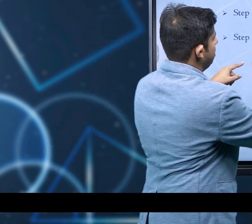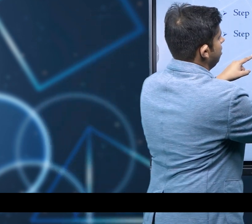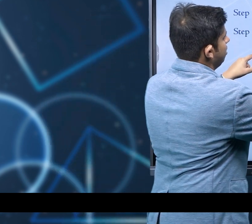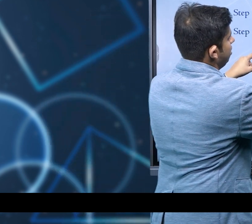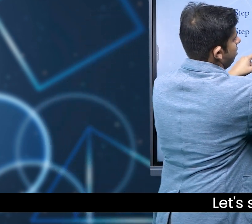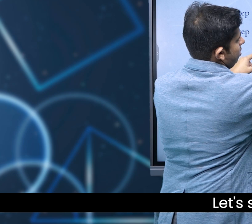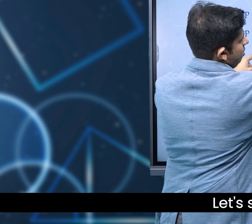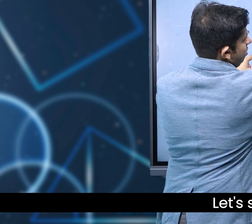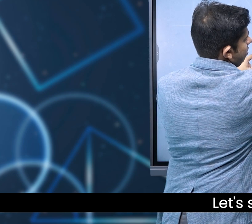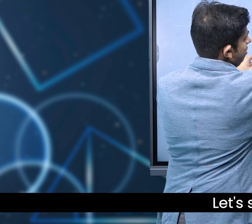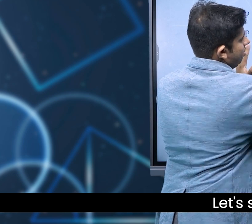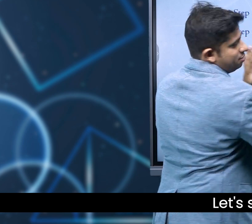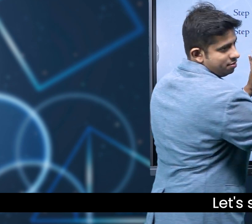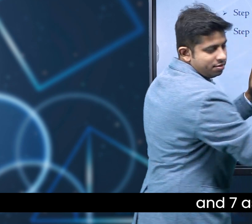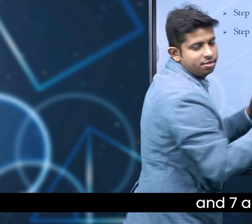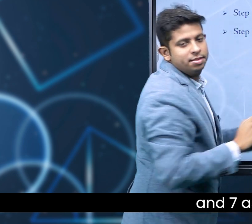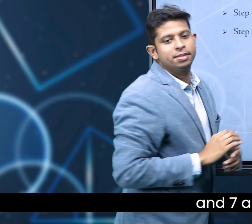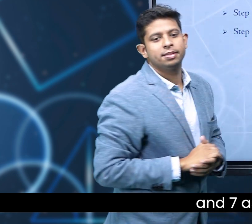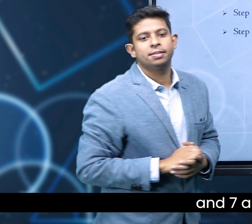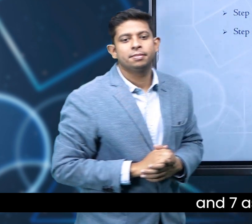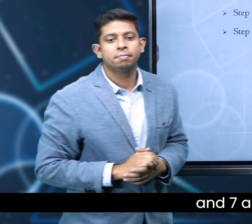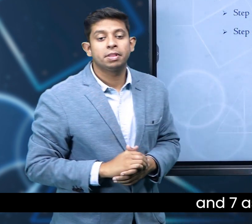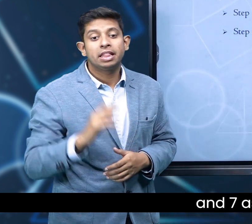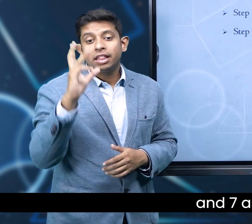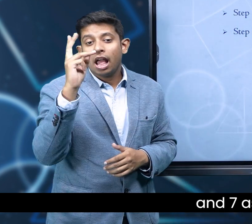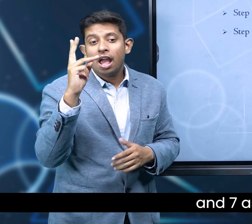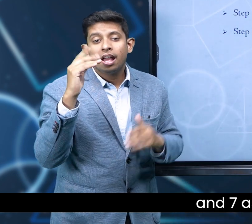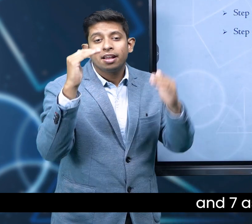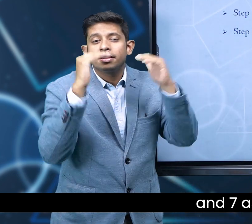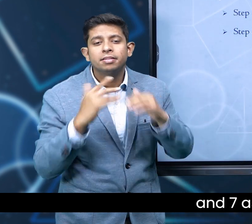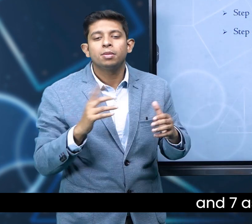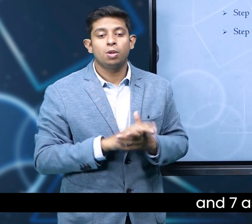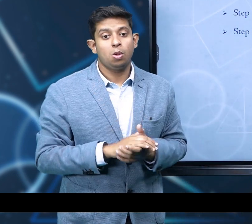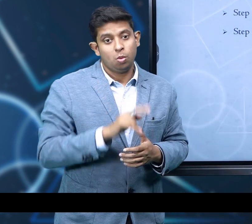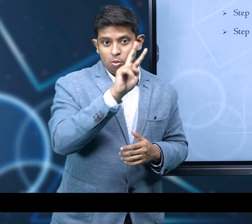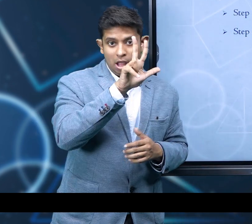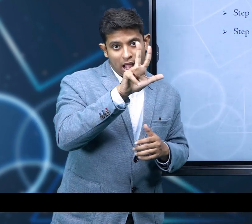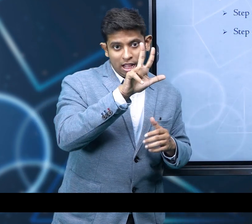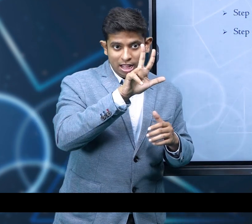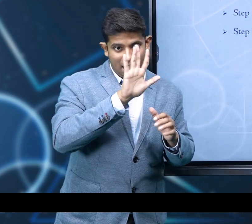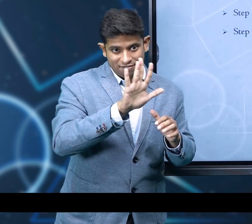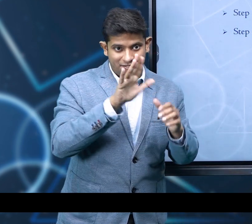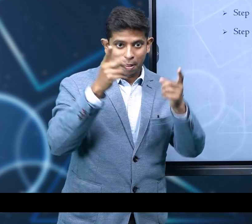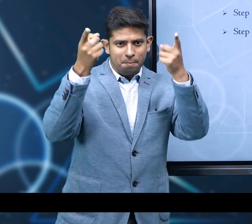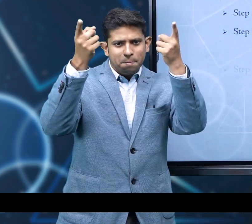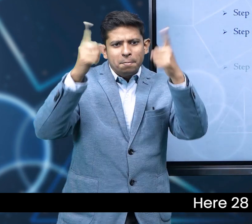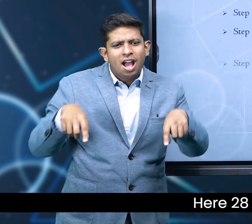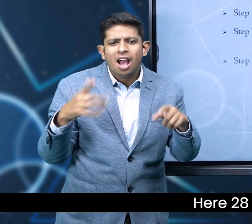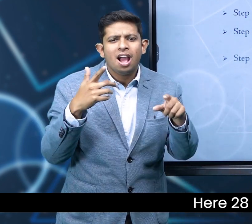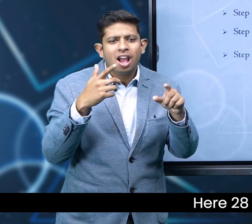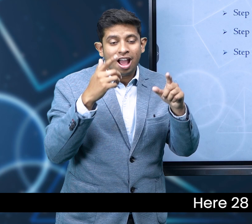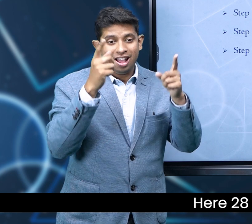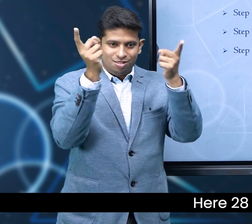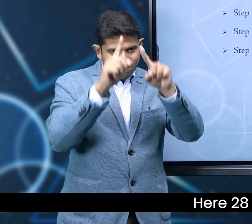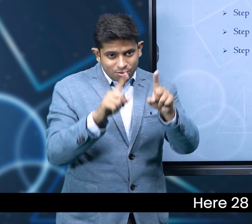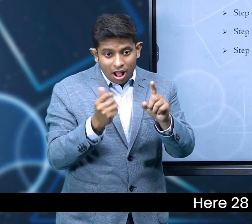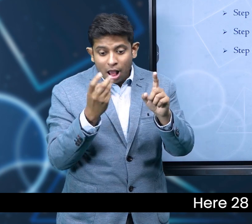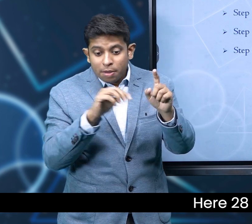Step 2. Let's say we take 4 and 7 as the numbers. Step 3. Here 28 is divisible by 4